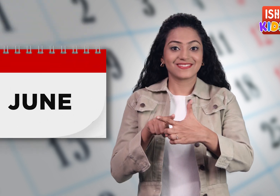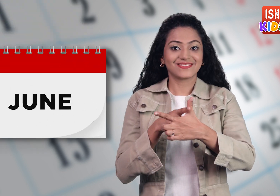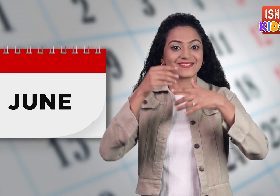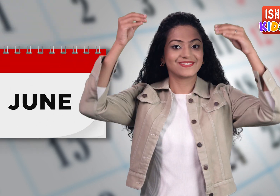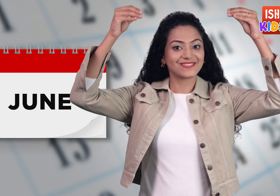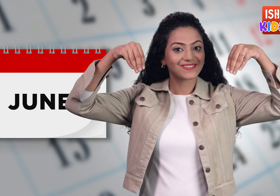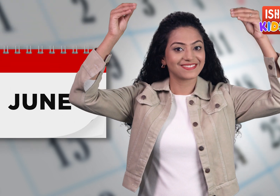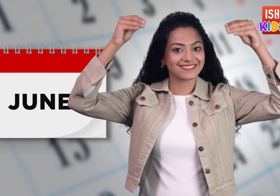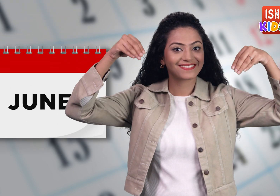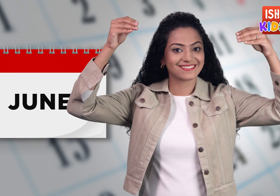June,